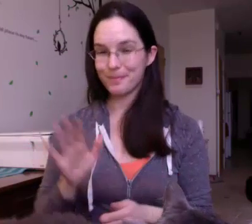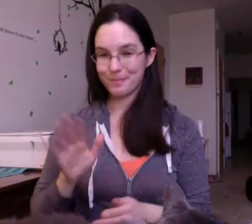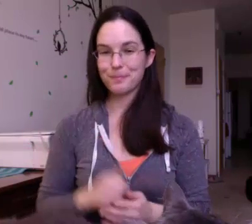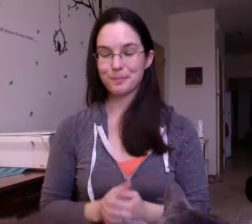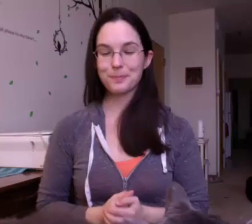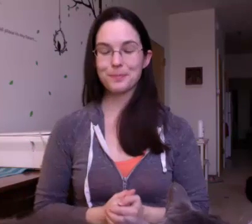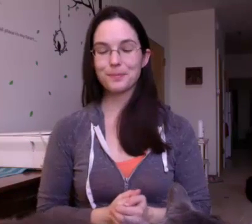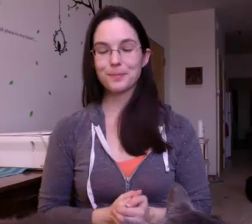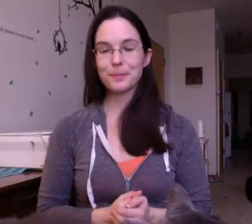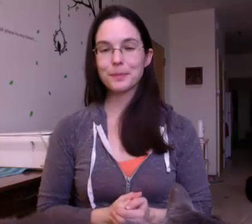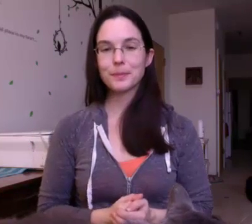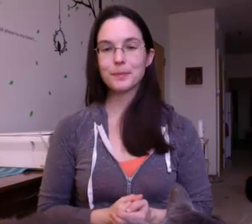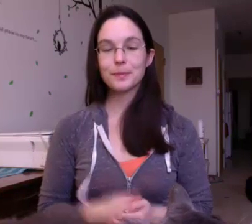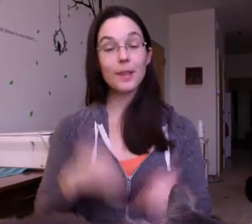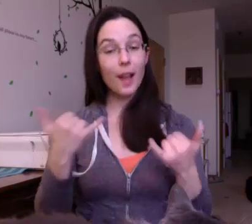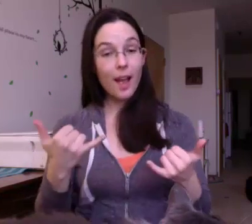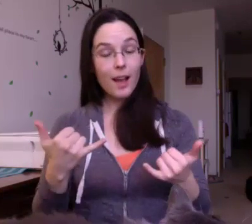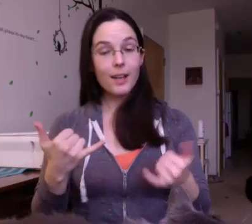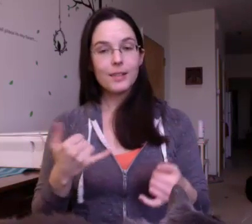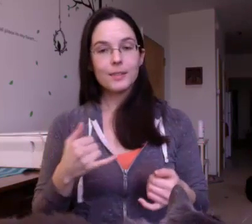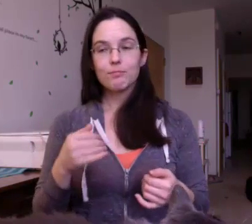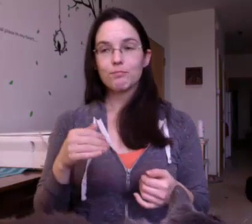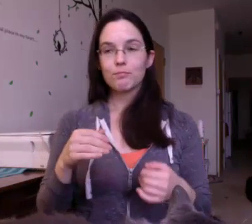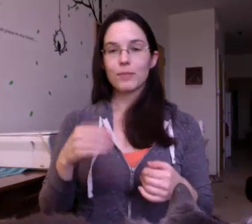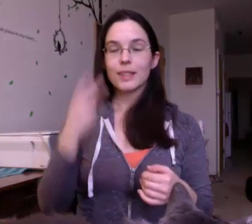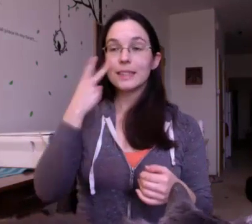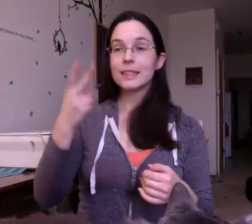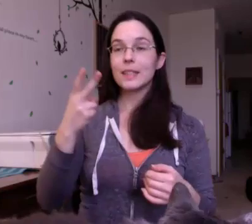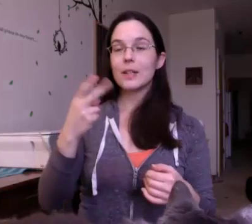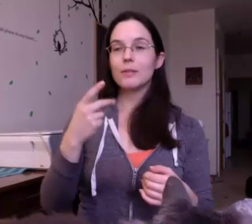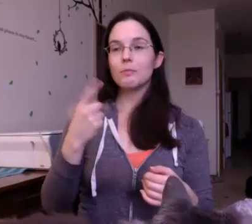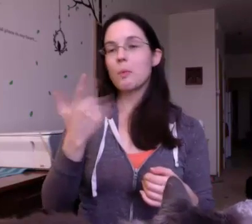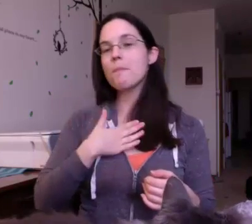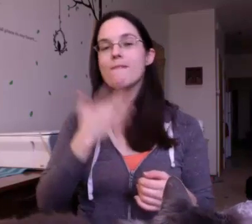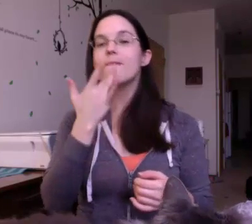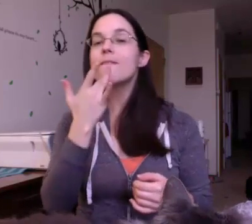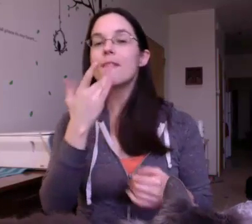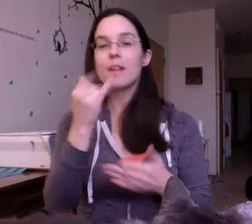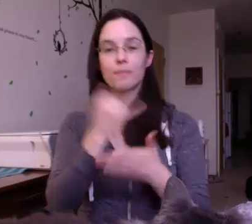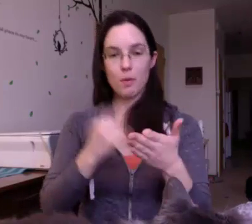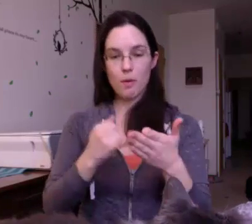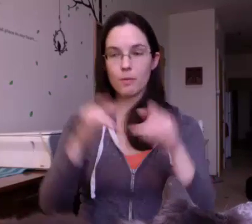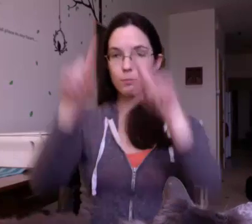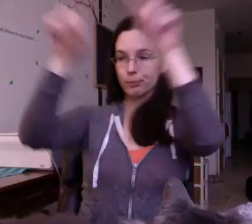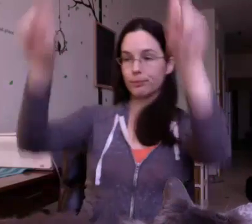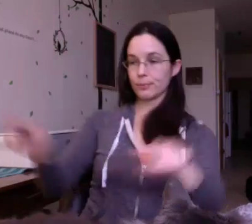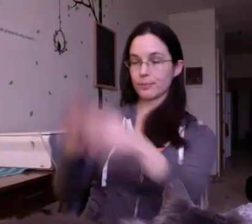So now I'm in front of one of my favorite paintings, The Harvesters by Peter Bruegel at the Met. I see this plus sign. If the museum has given us the